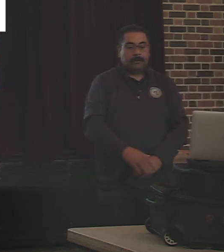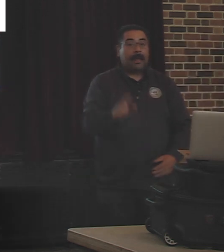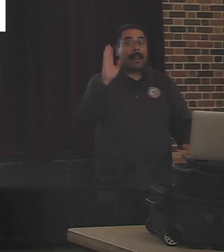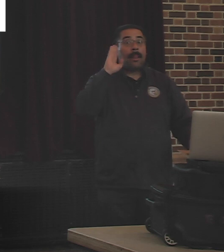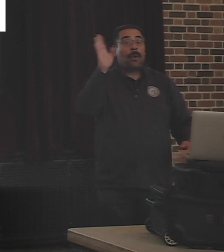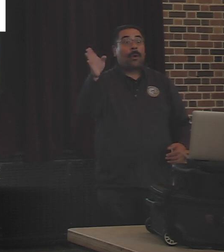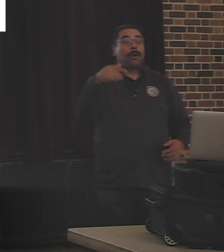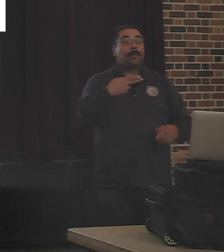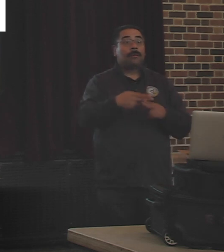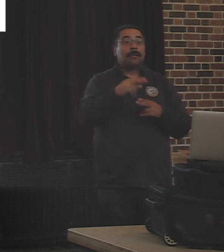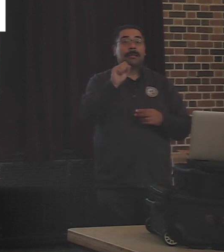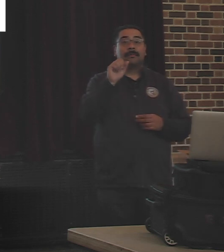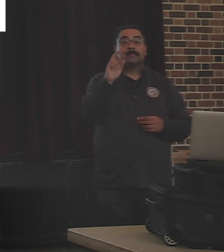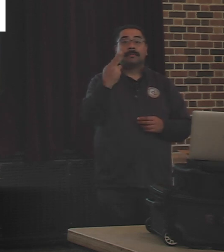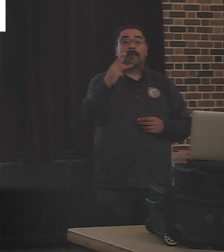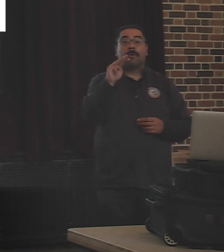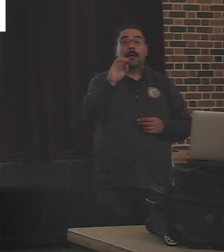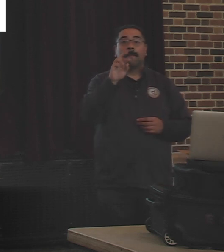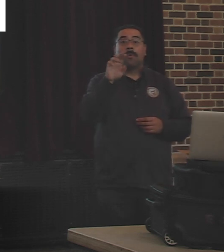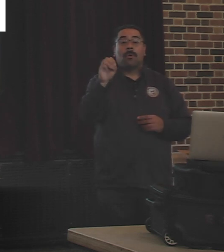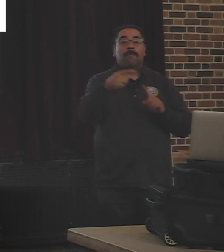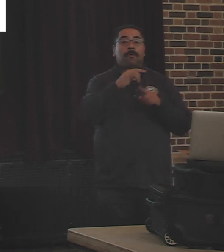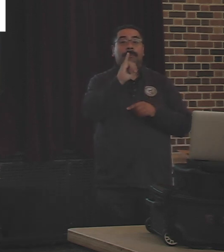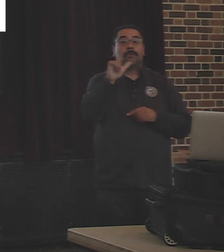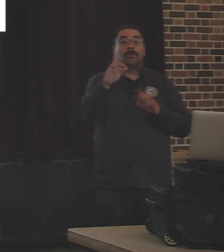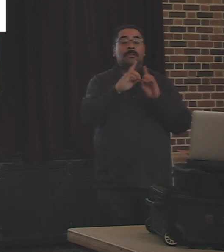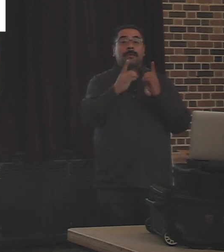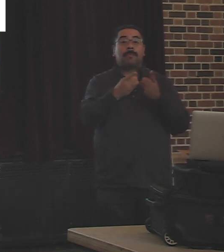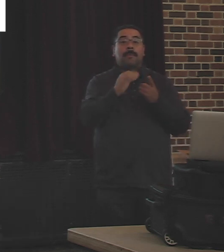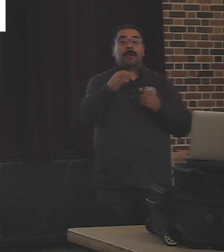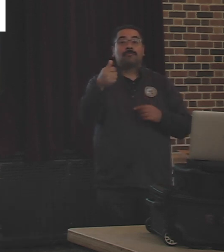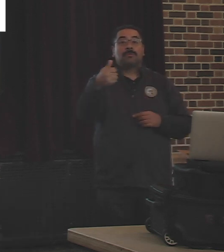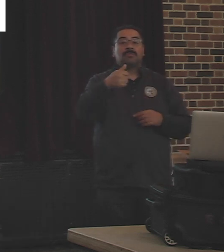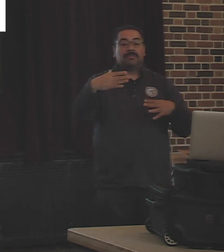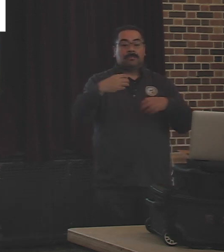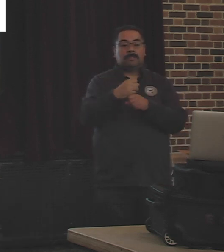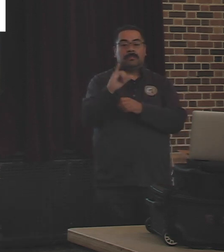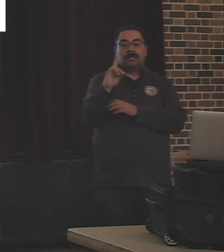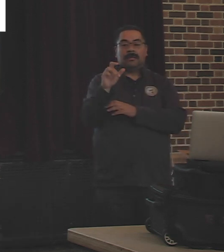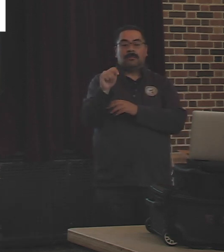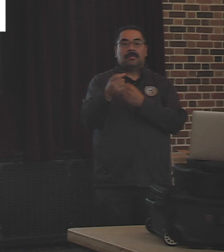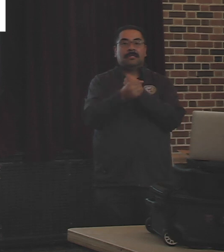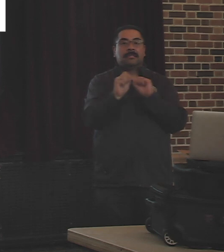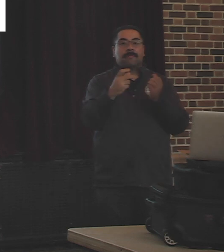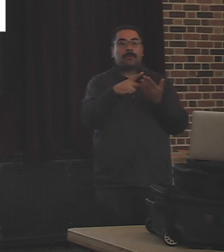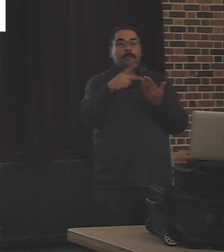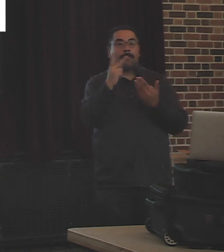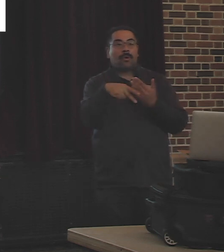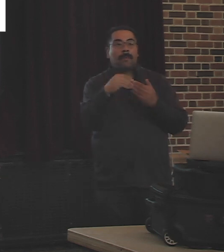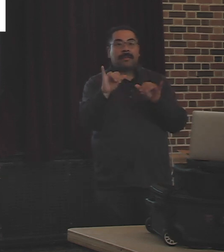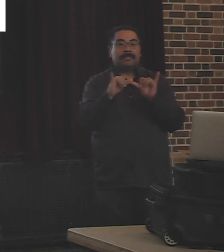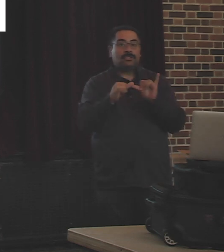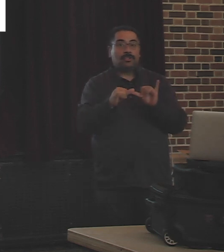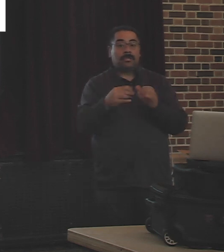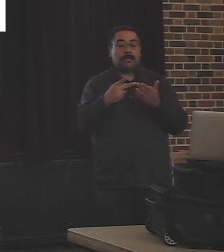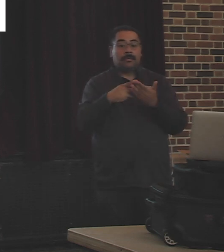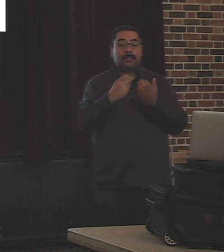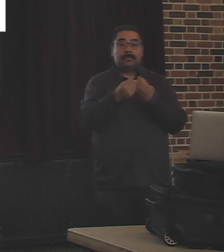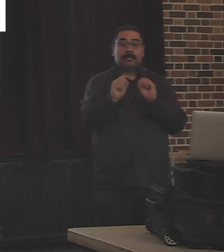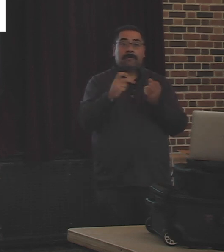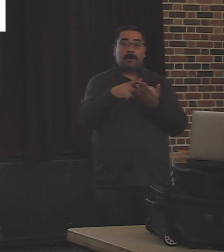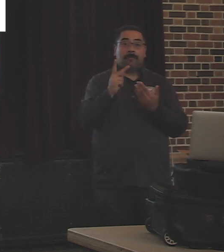Hello, I'm Sarah Moore. I'm from the Illinois Department of Transportation, Bureau of Safety Programs and Engineering. I'm the Safety